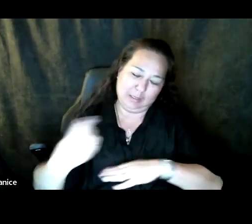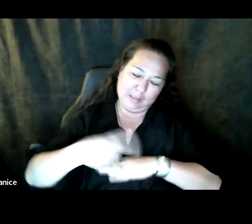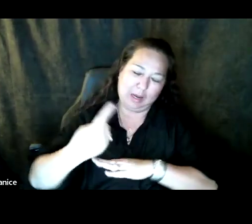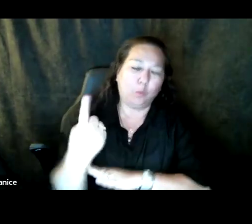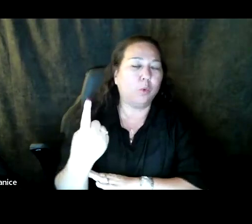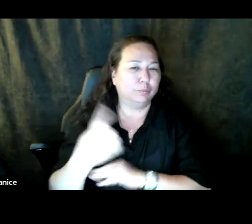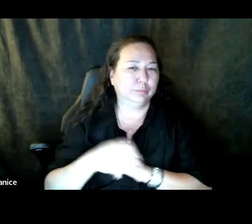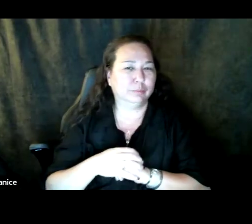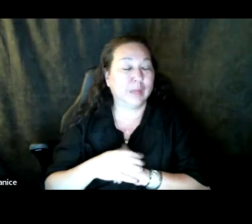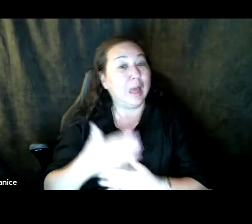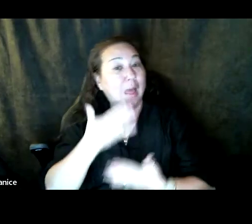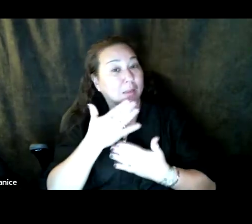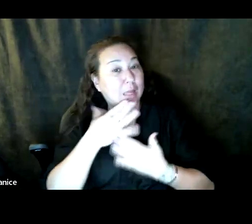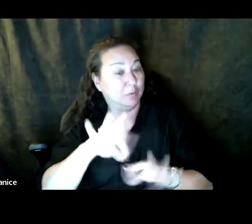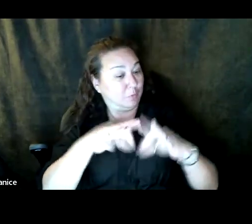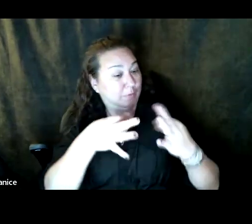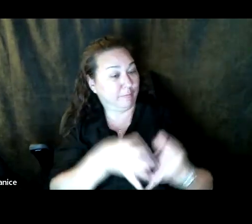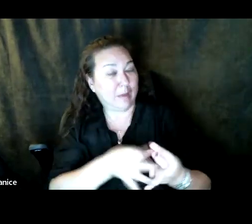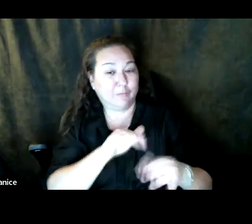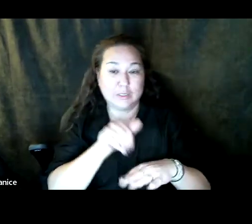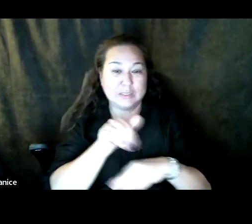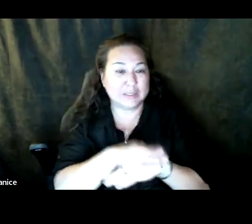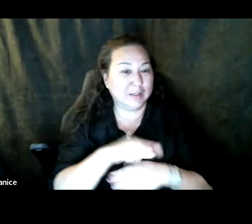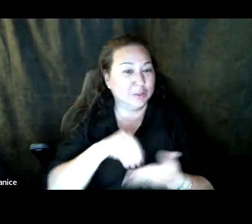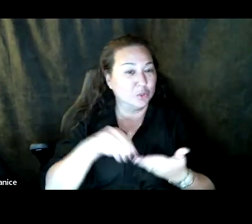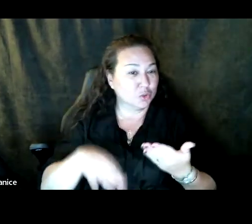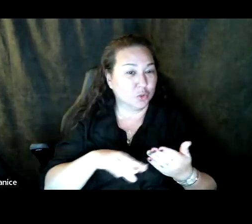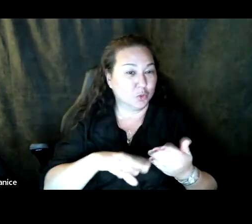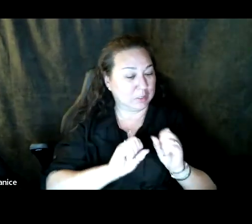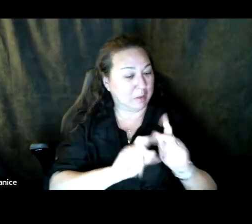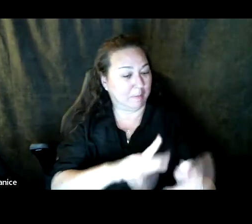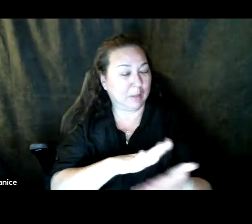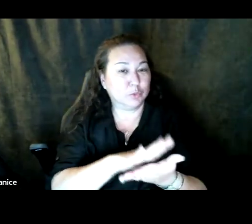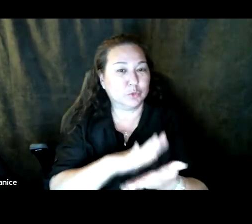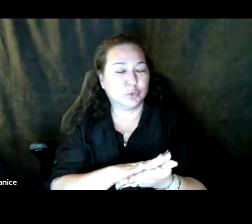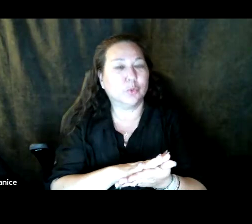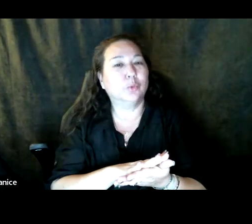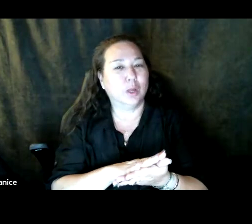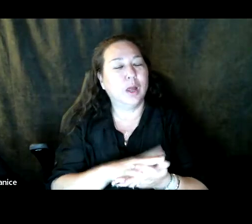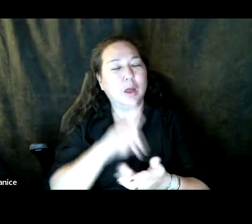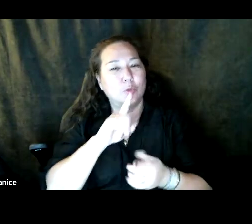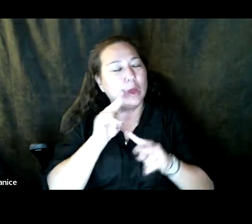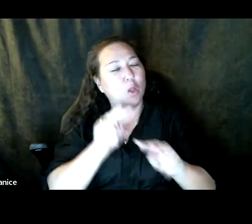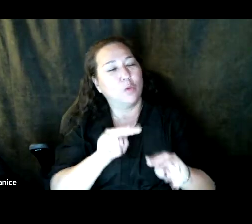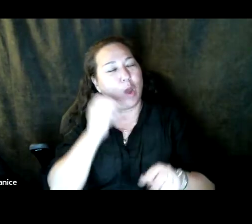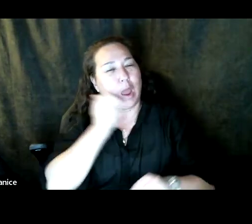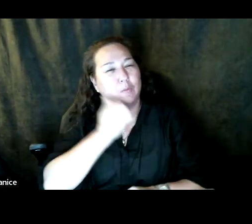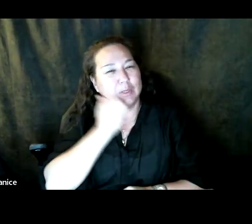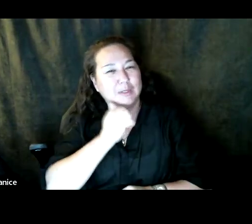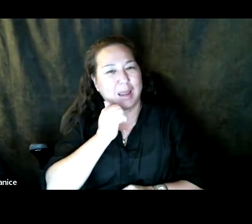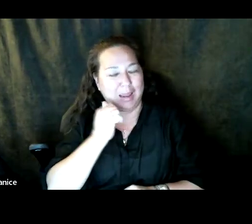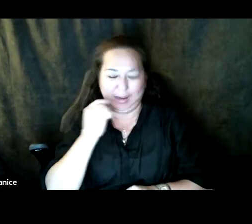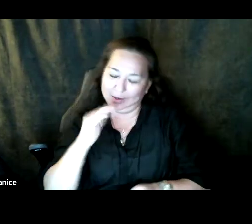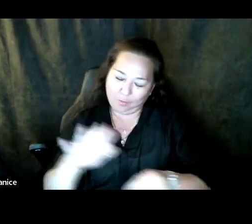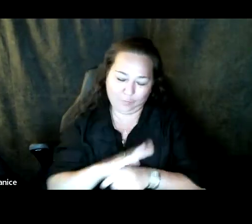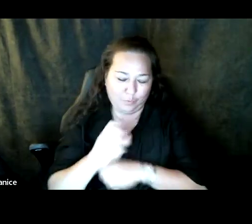sending your children to BPS. We look forward to partnering with you every day and entirely this year. I kicked off the